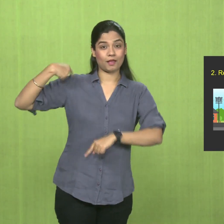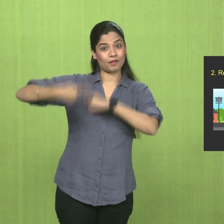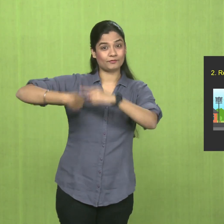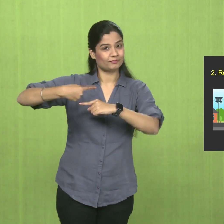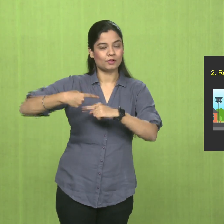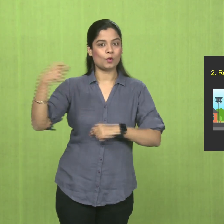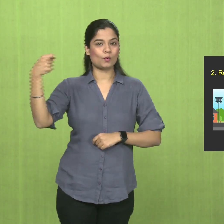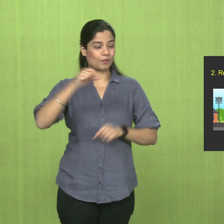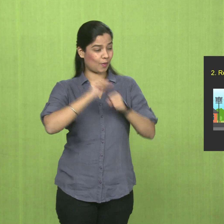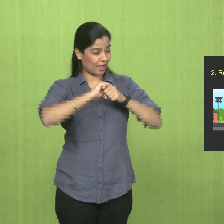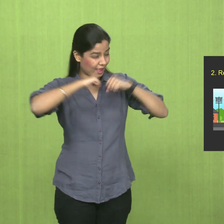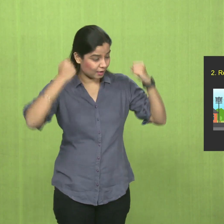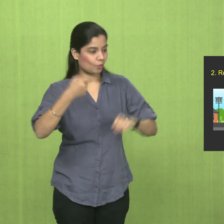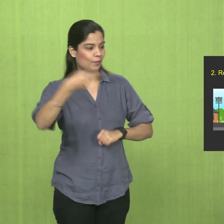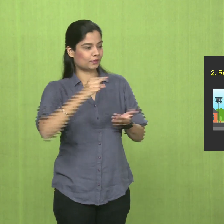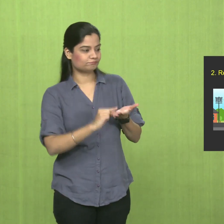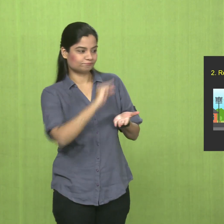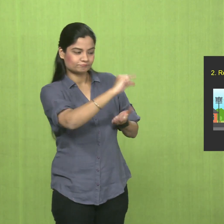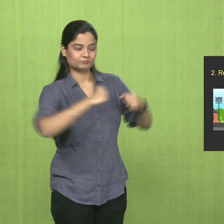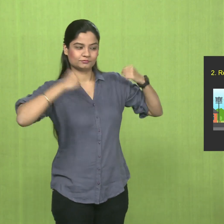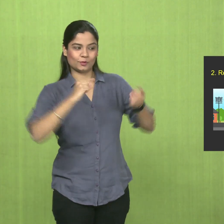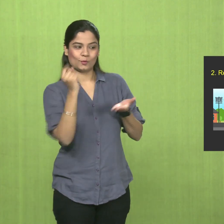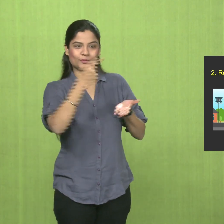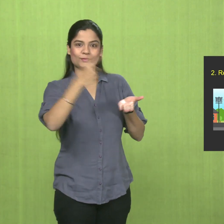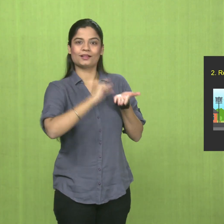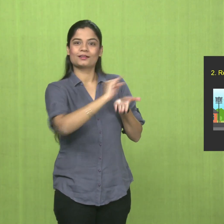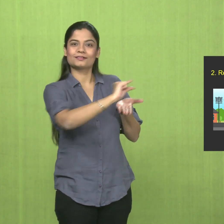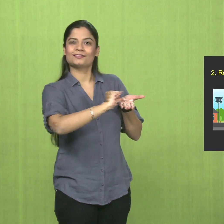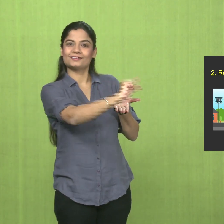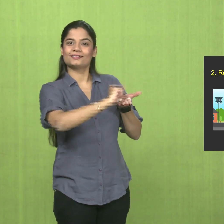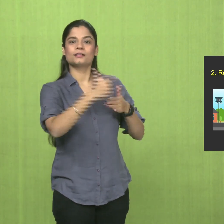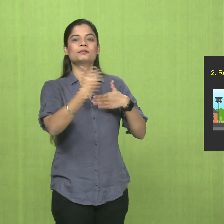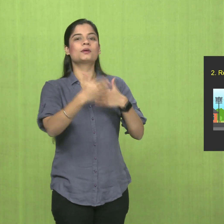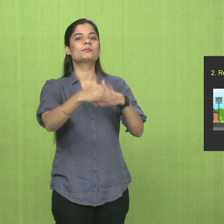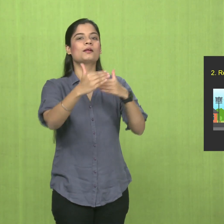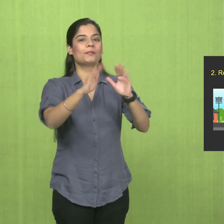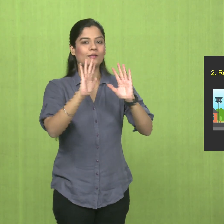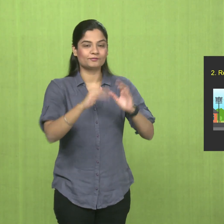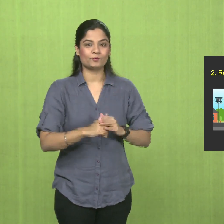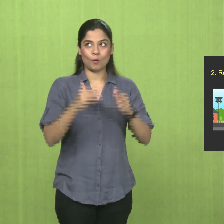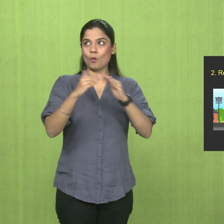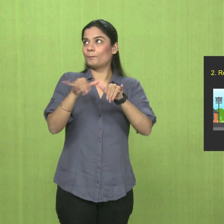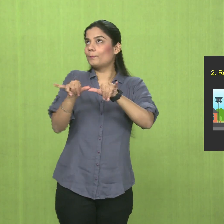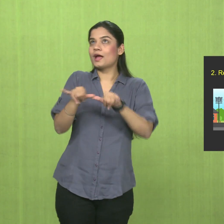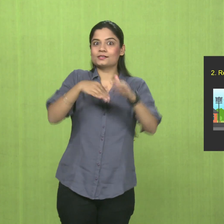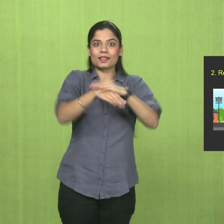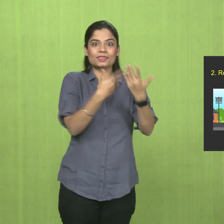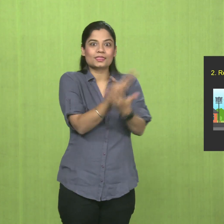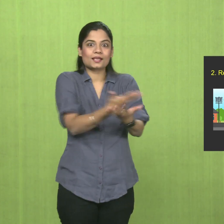Whatever works we are doing, our salaries are limited. The amount of work we do, the amount of salary we get. So, everything that we